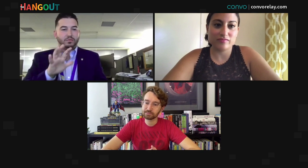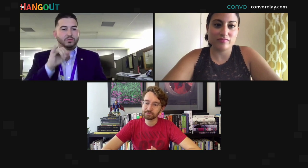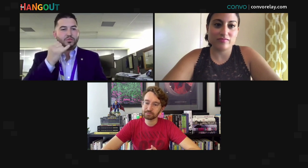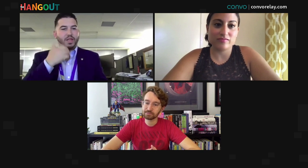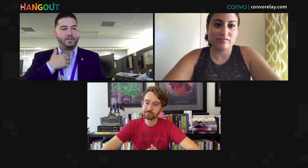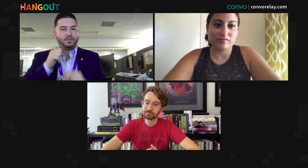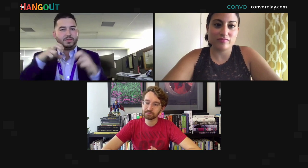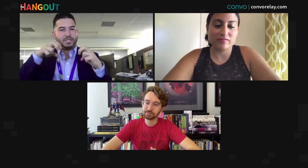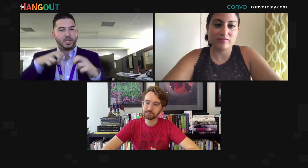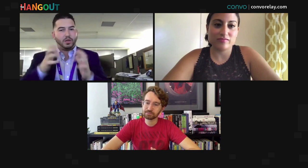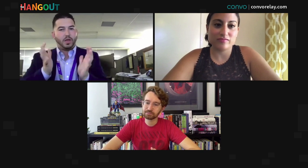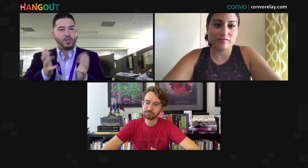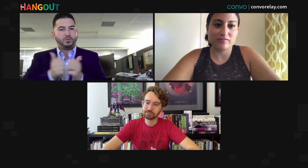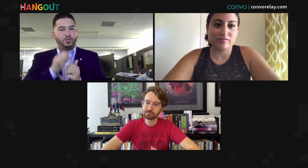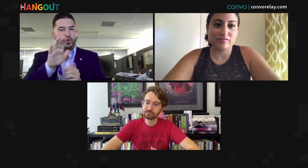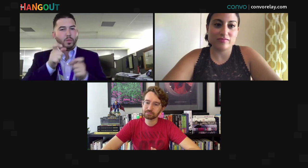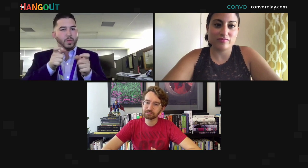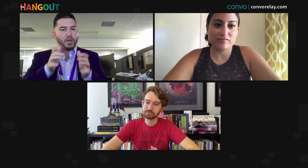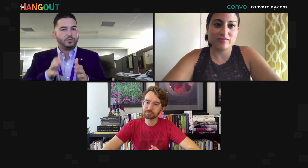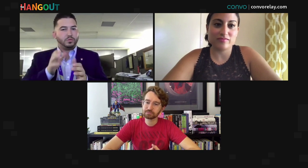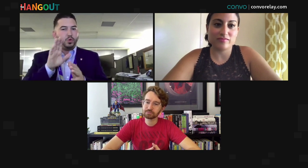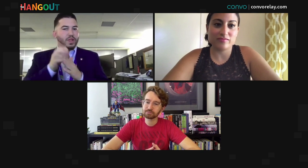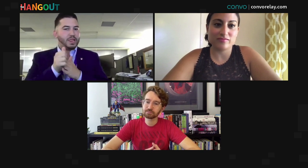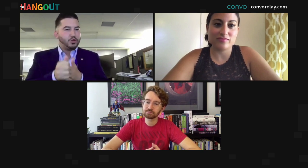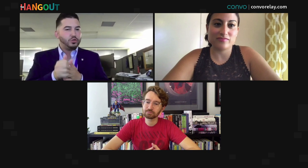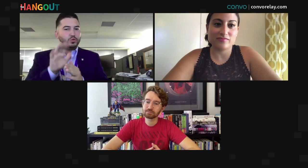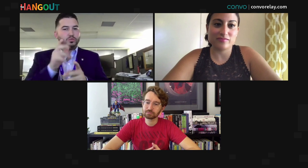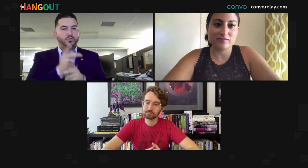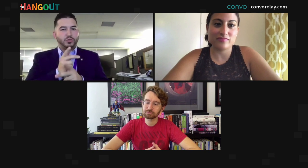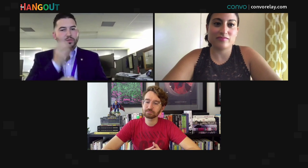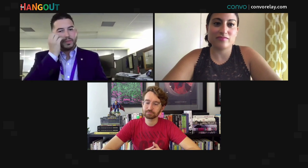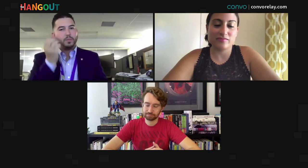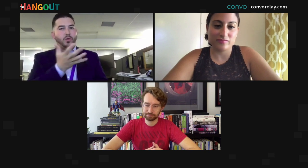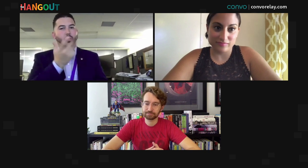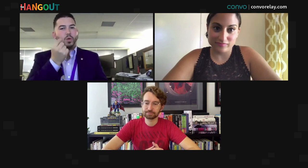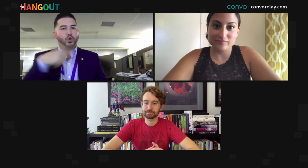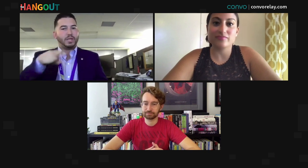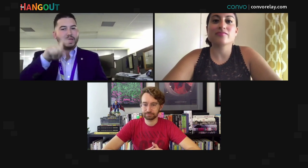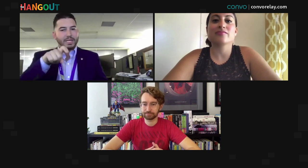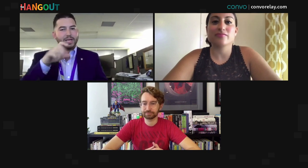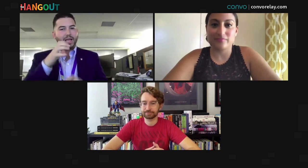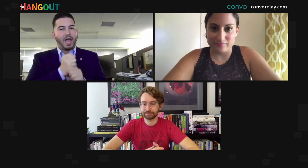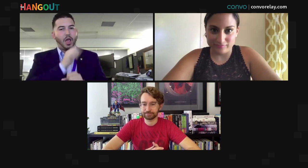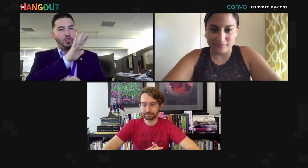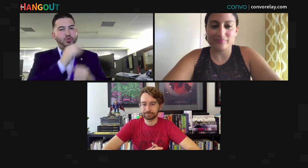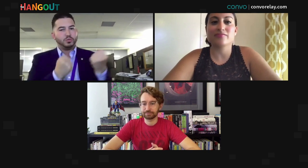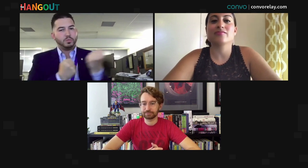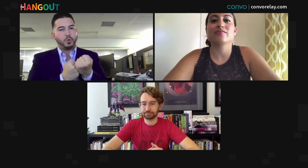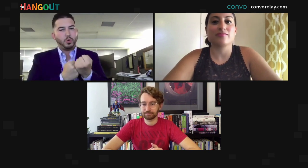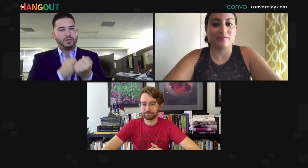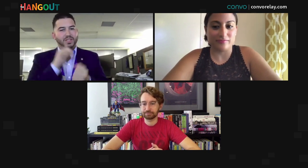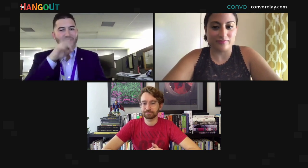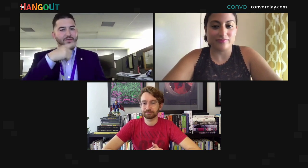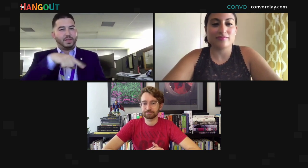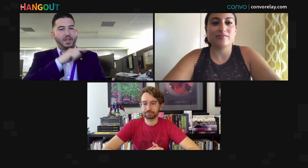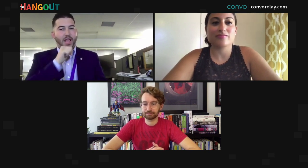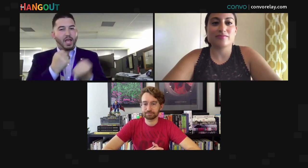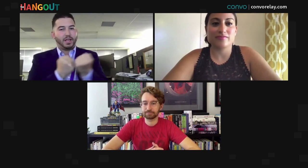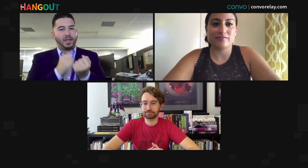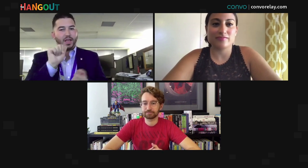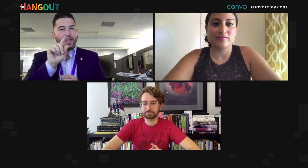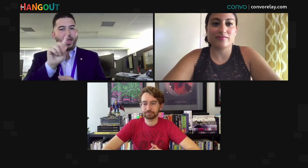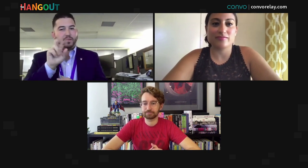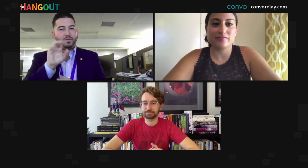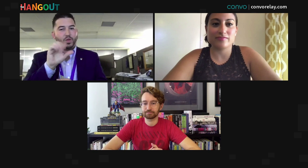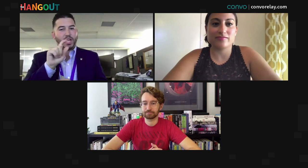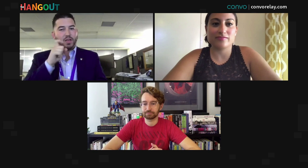always advise them, I tell everyone, I said, hey, just have a conversation with your manager, just sit down with your leadership, and just let them know what you need or your supervisor,